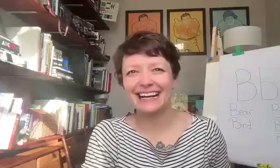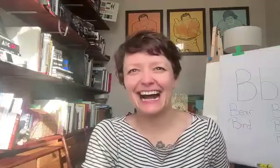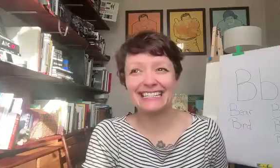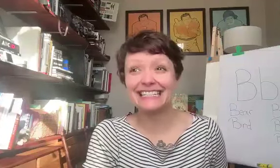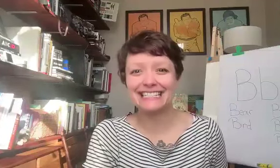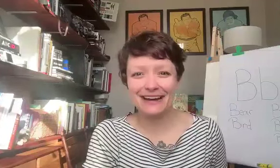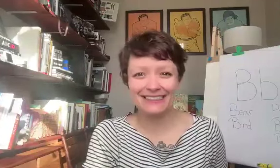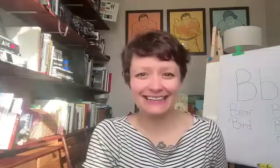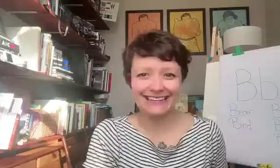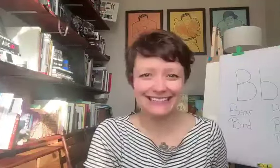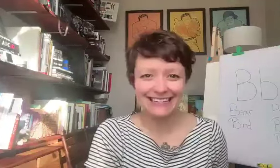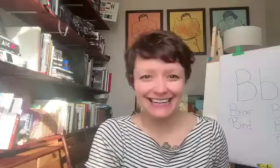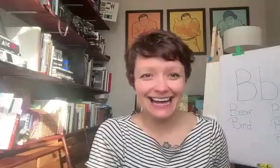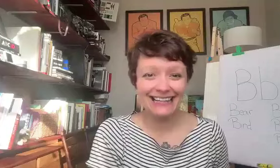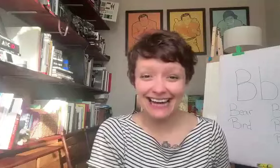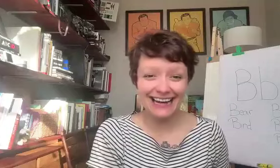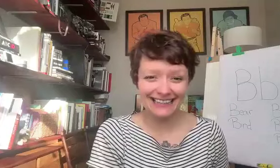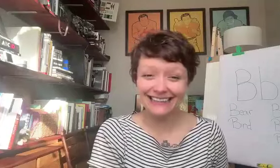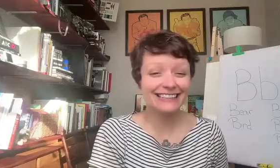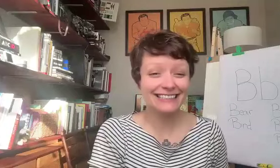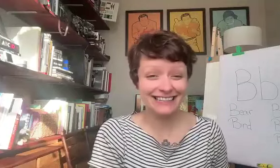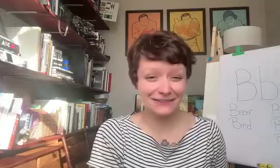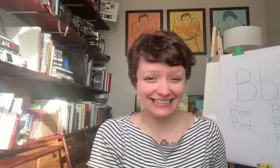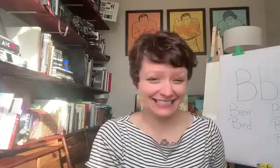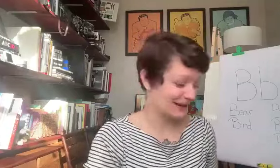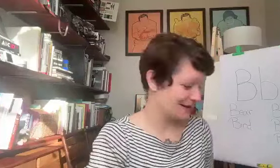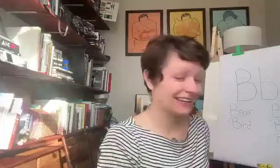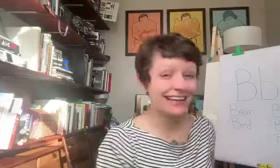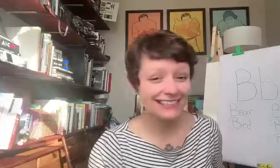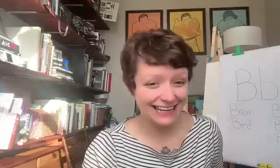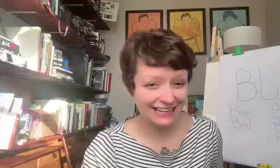of ideas about things, and the head, it's not working too well. Thank you.